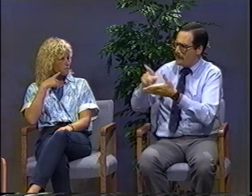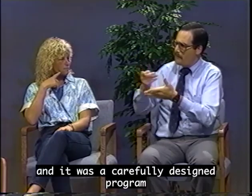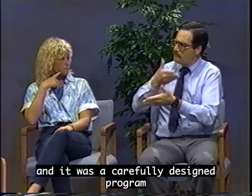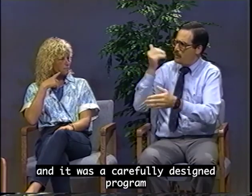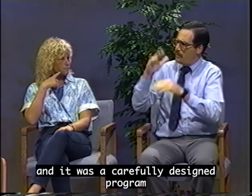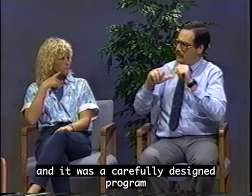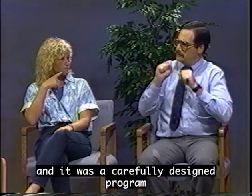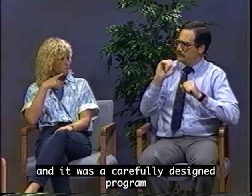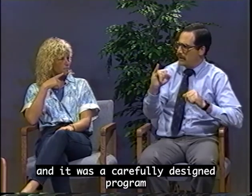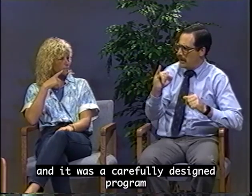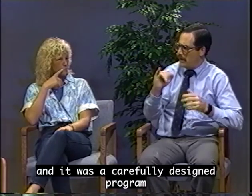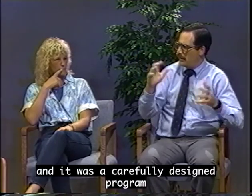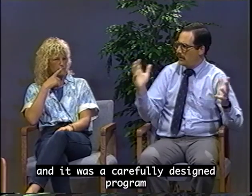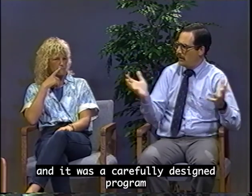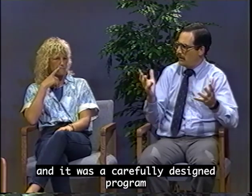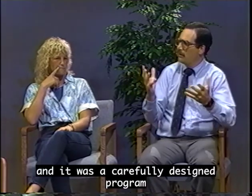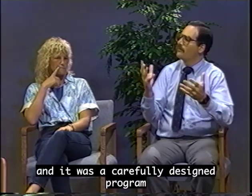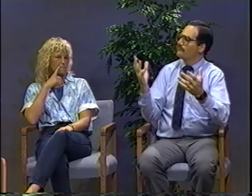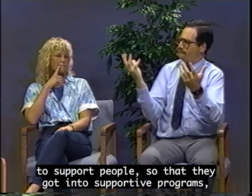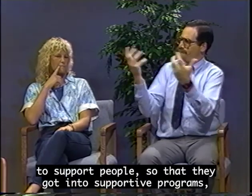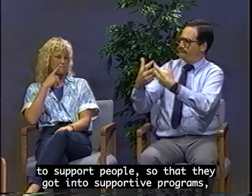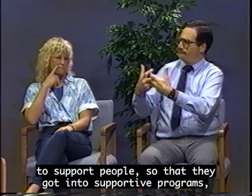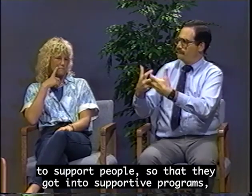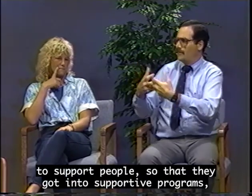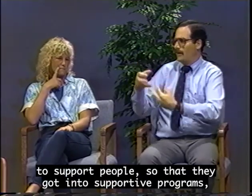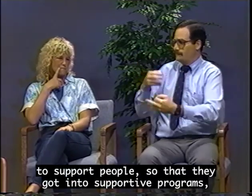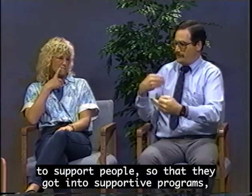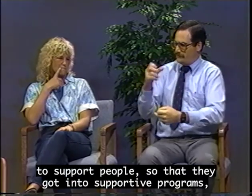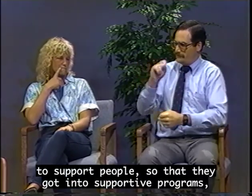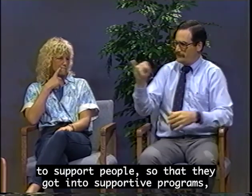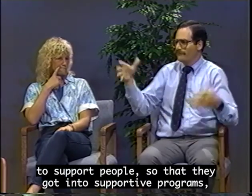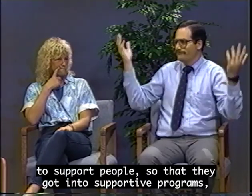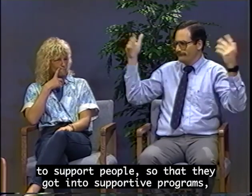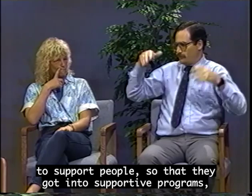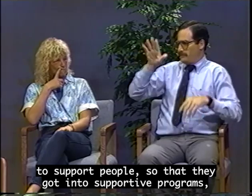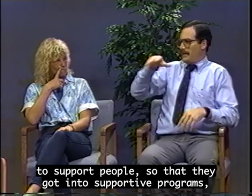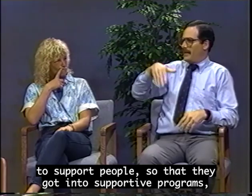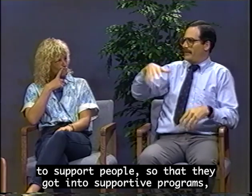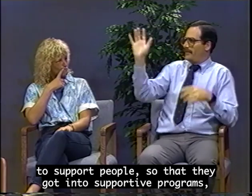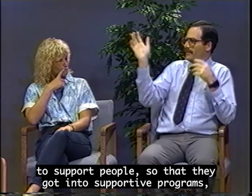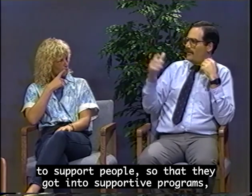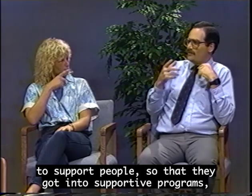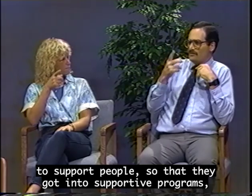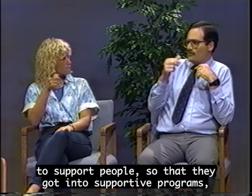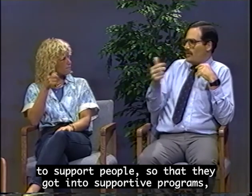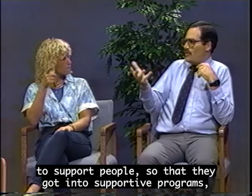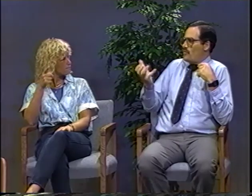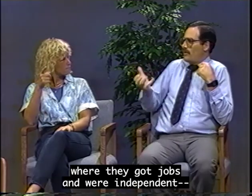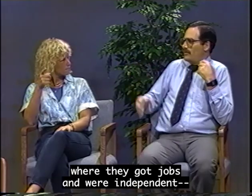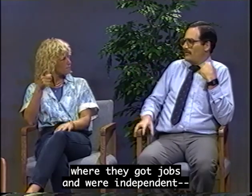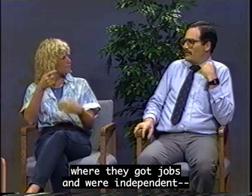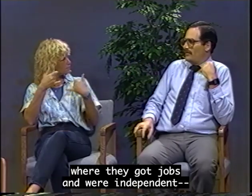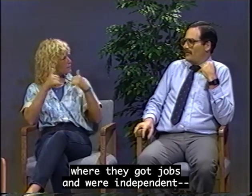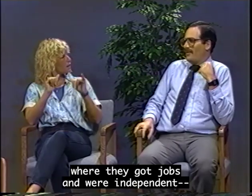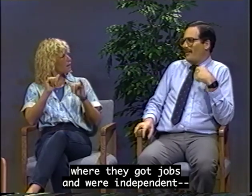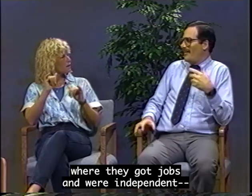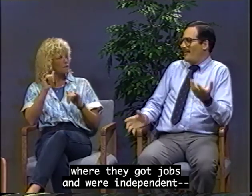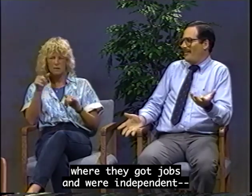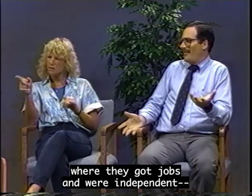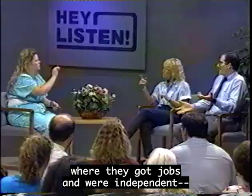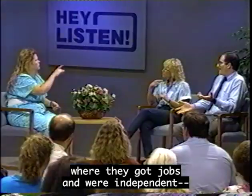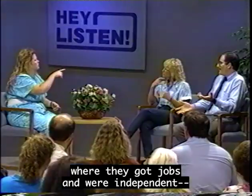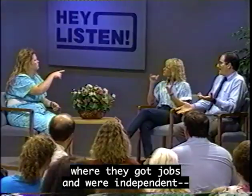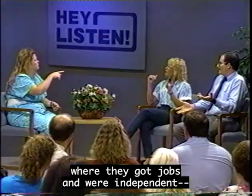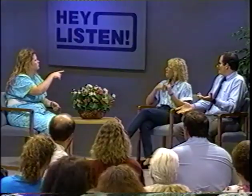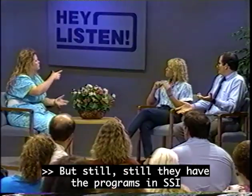gainful employment, and it was a carefully designed program to support people so that they got into supportive programs where they got